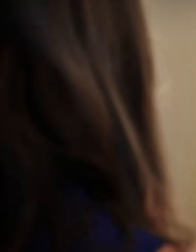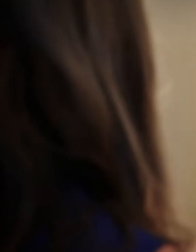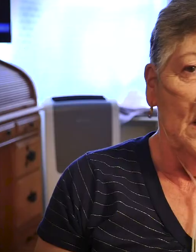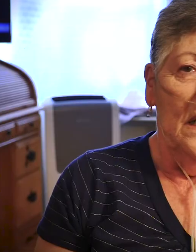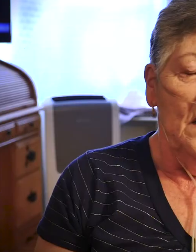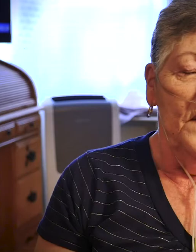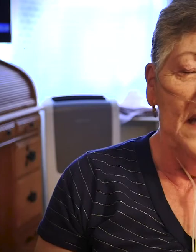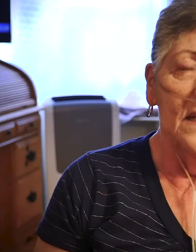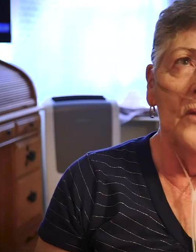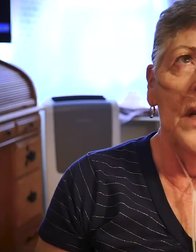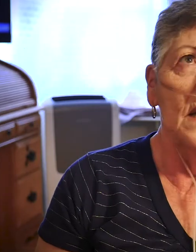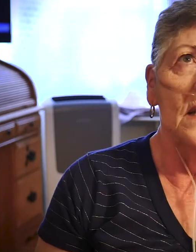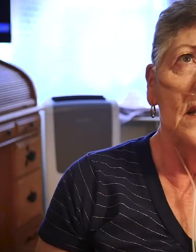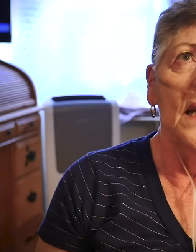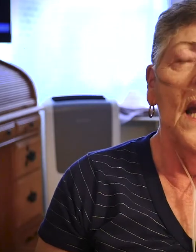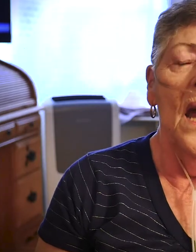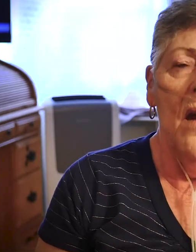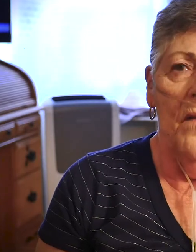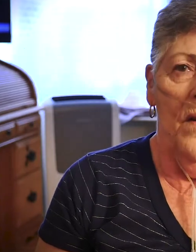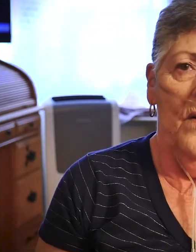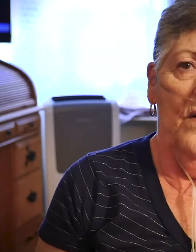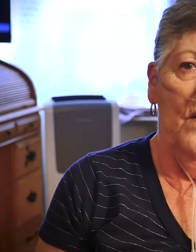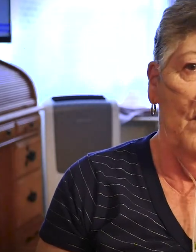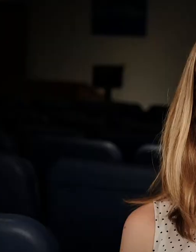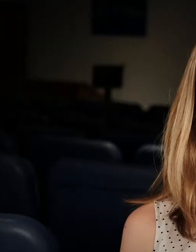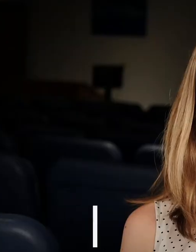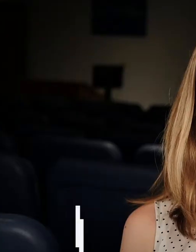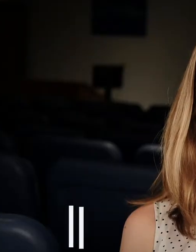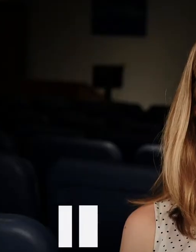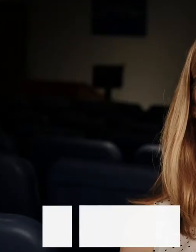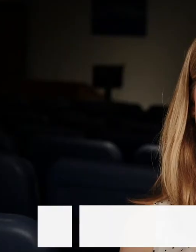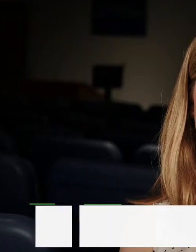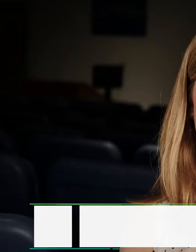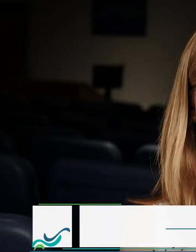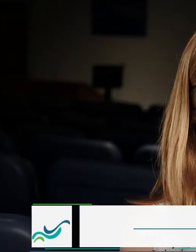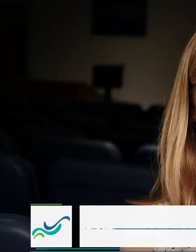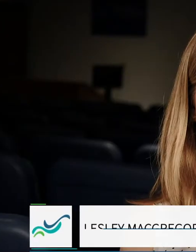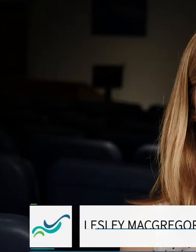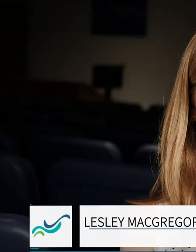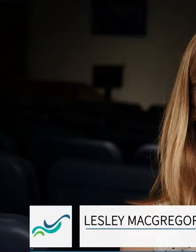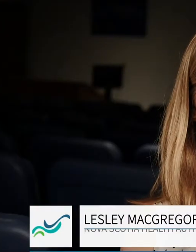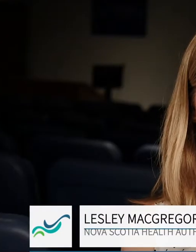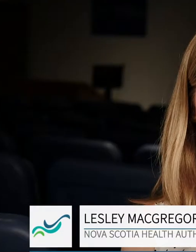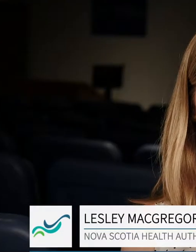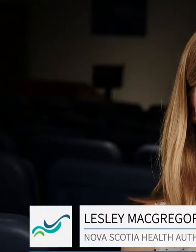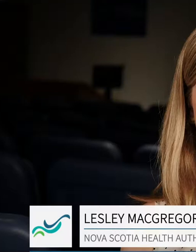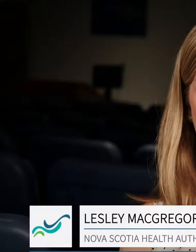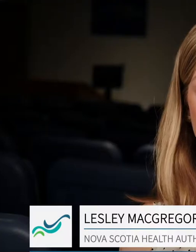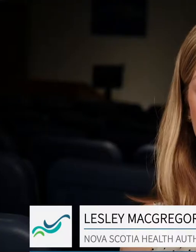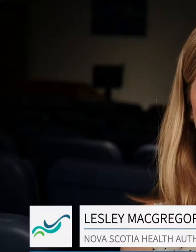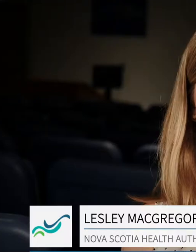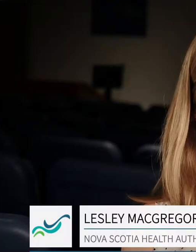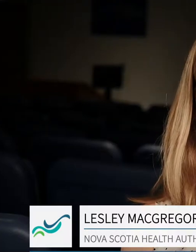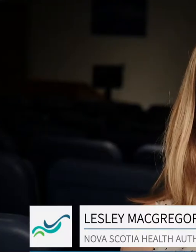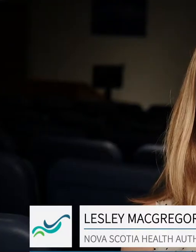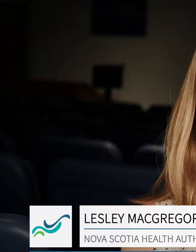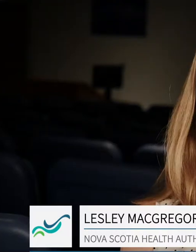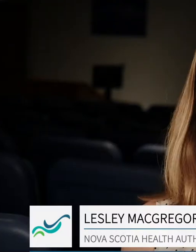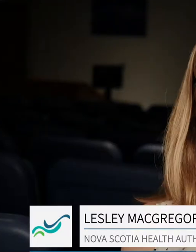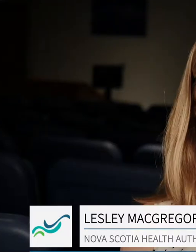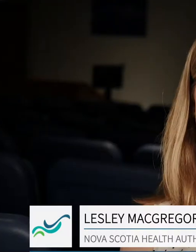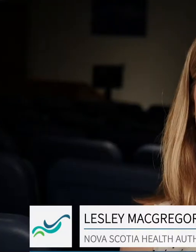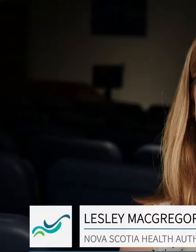out, that's the greatest thing ever. We are an interdisciplinary team, which means we